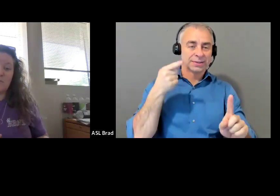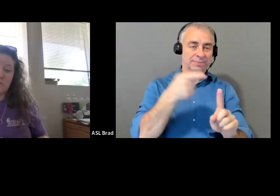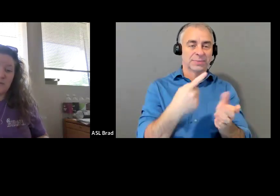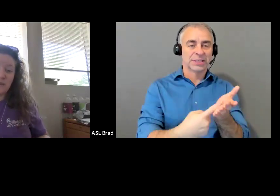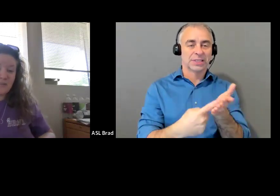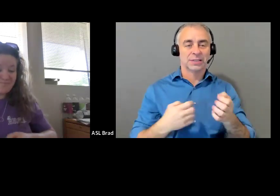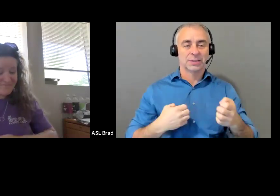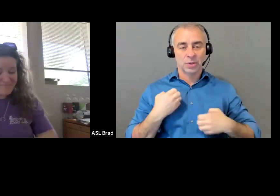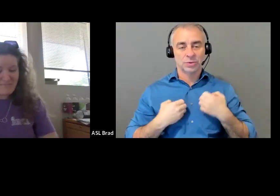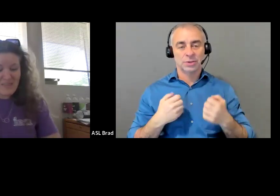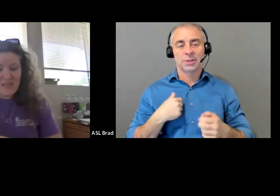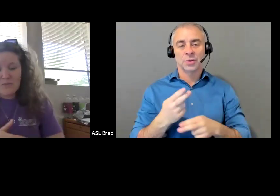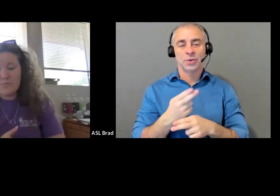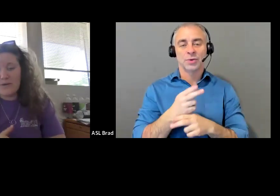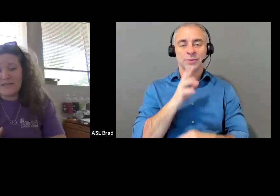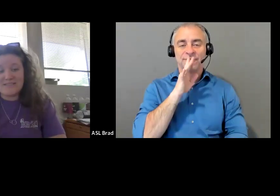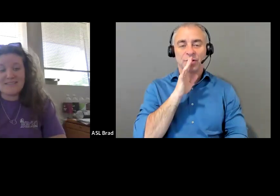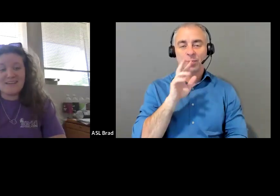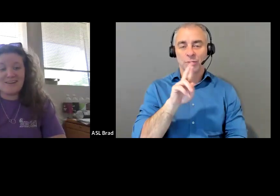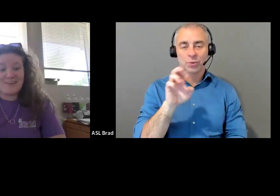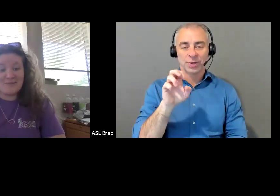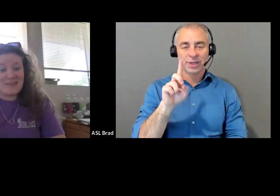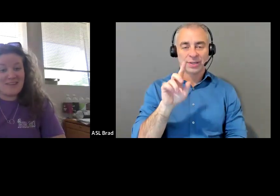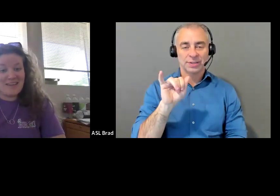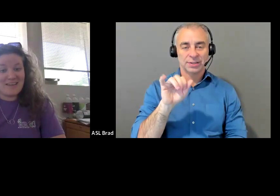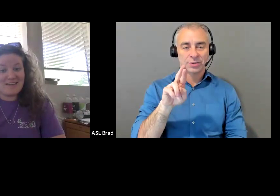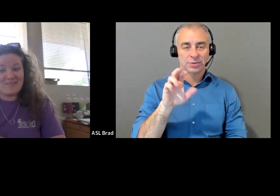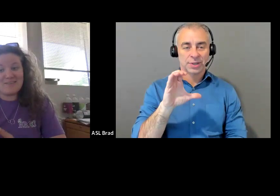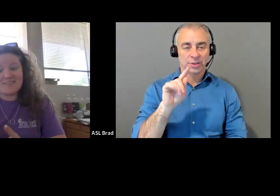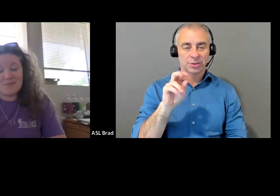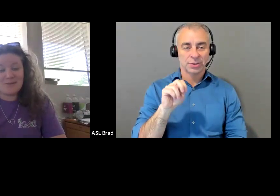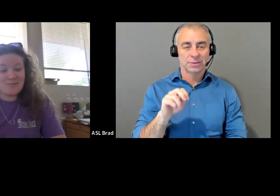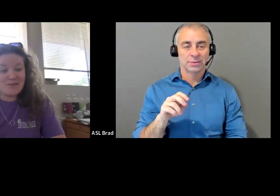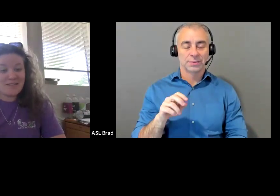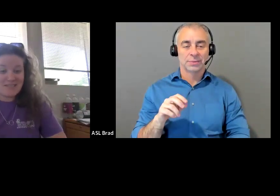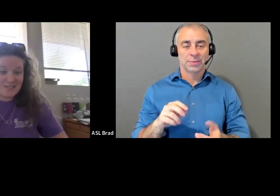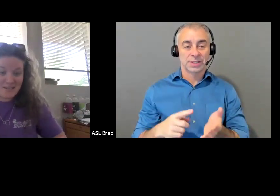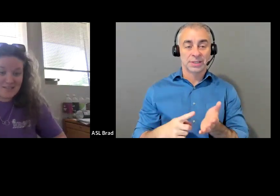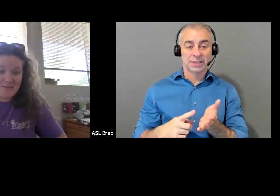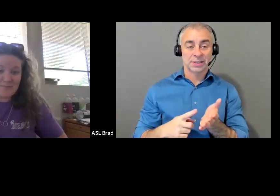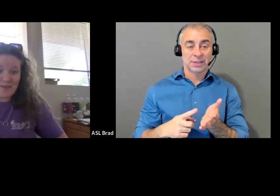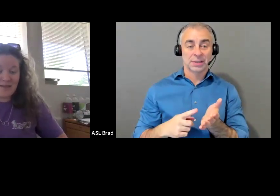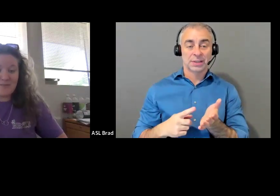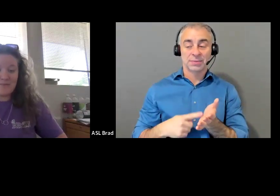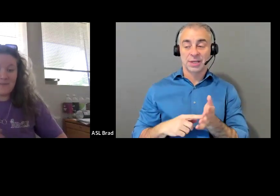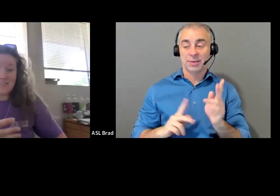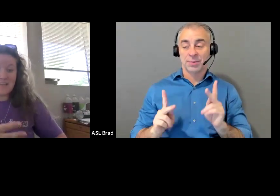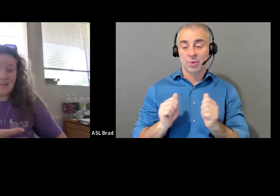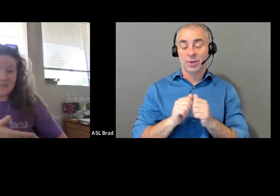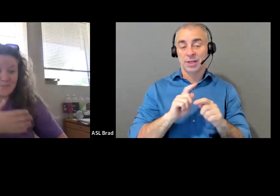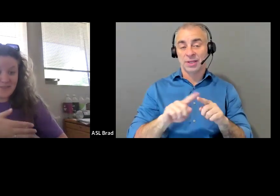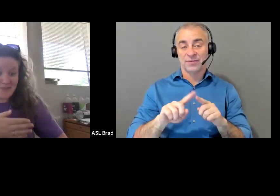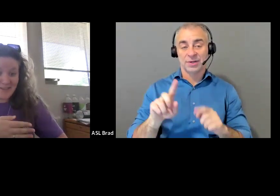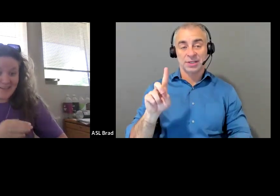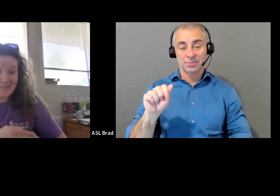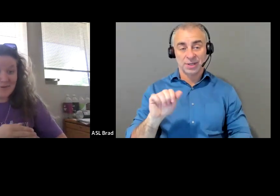like verbal redirection. But it's hard when some of their disabilities, such as autism, have them fixated